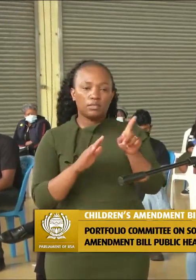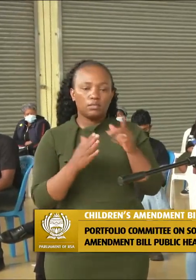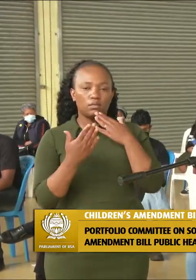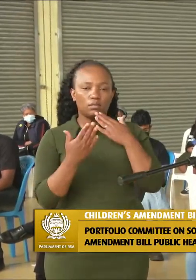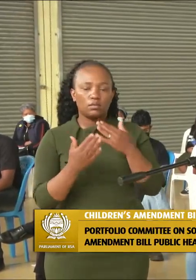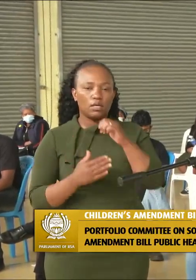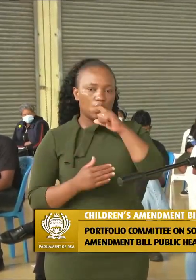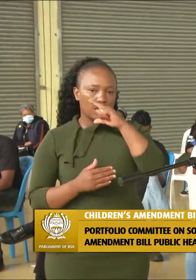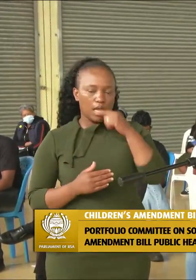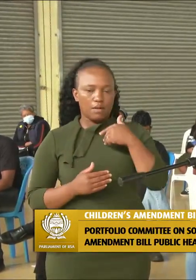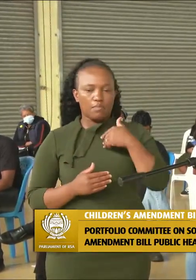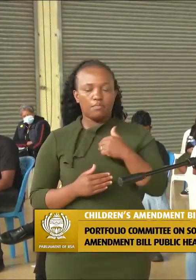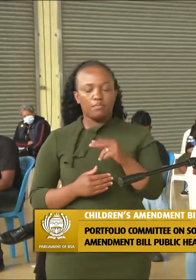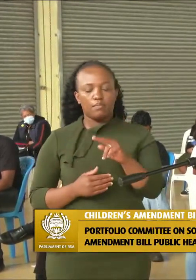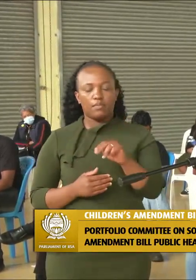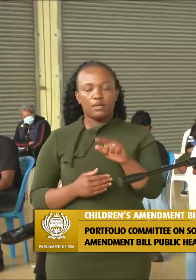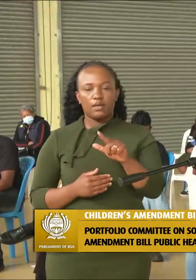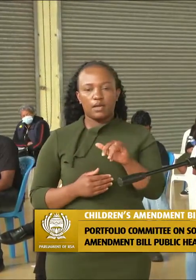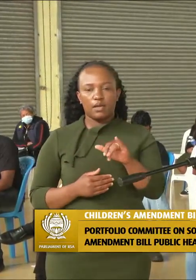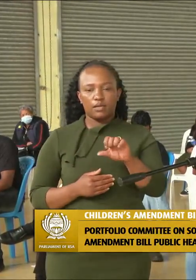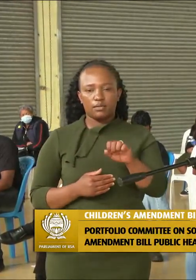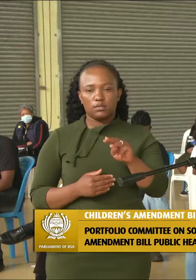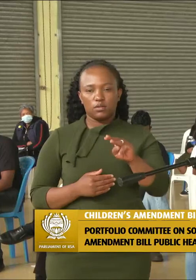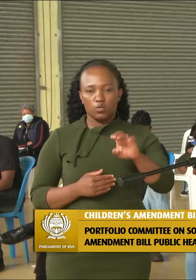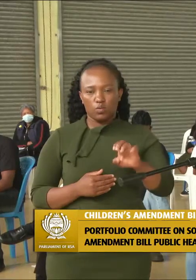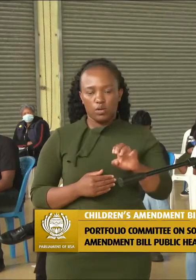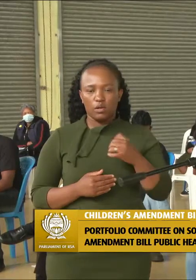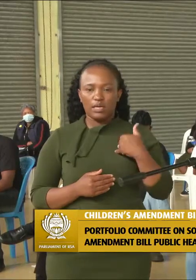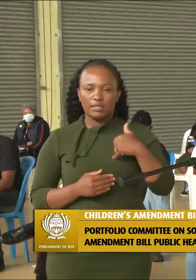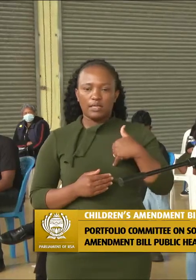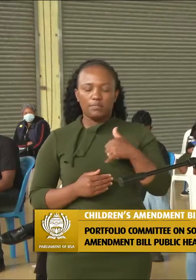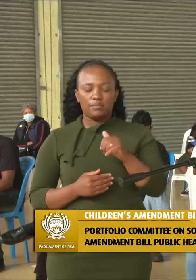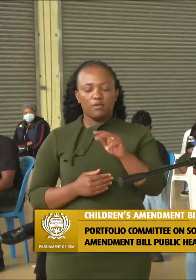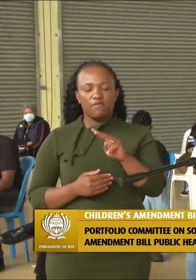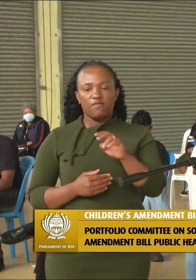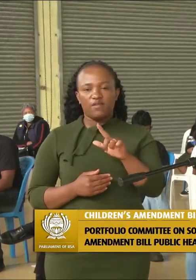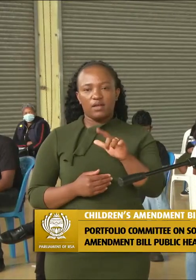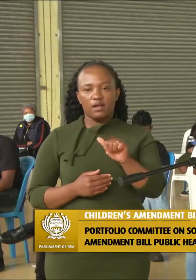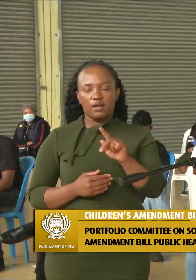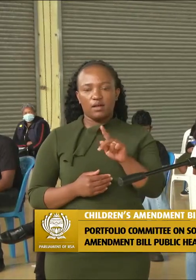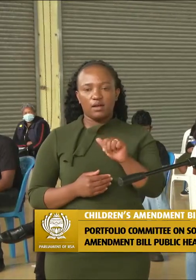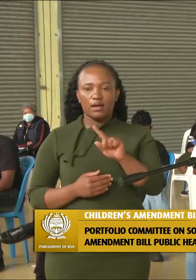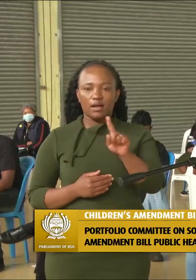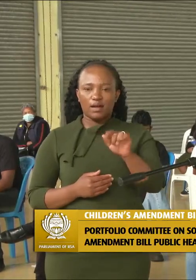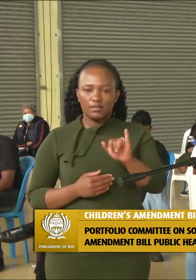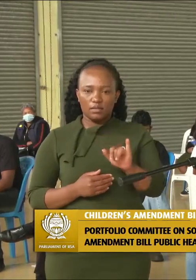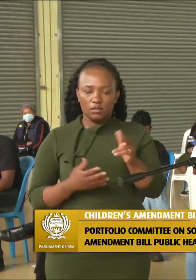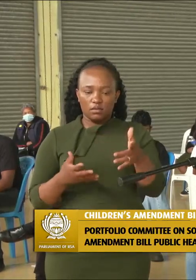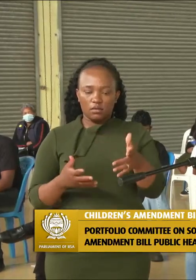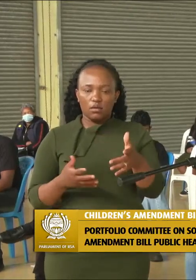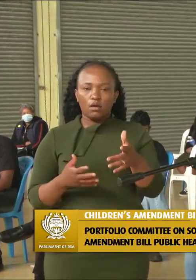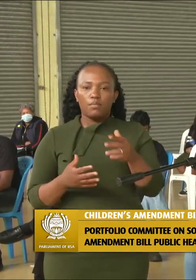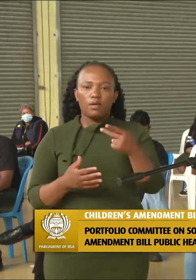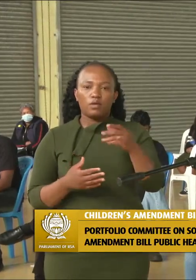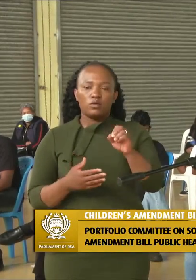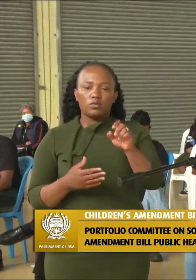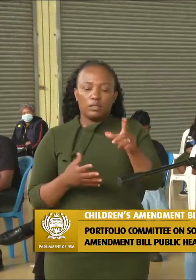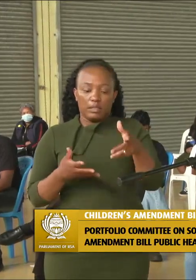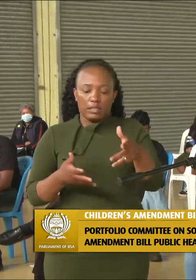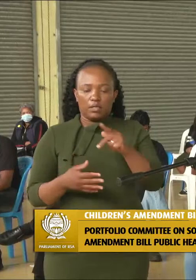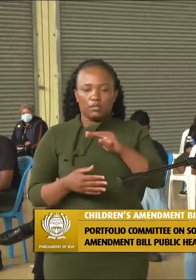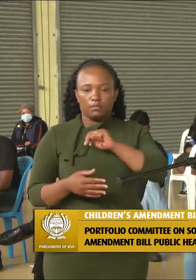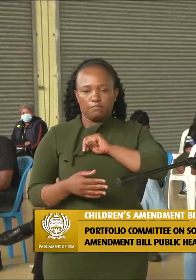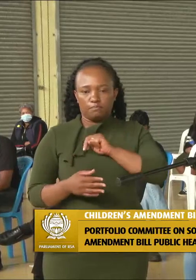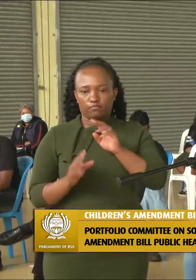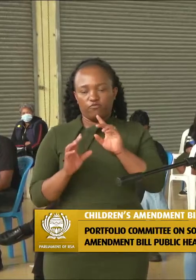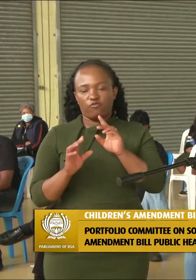lami uNelisiwe Vilakazi, inhloko yomnyango wezokuthuthukiswa komphakathi la KwaZulu-Natal. Thank